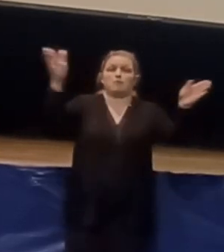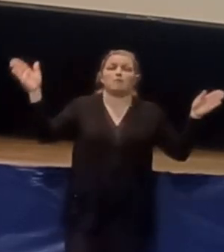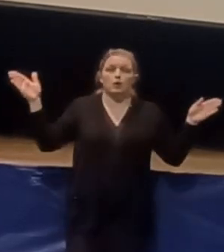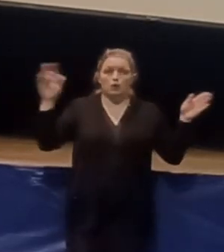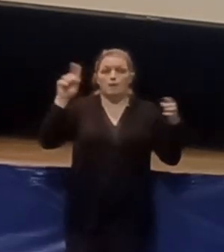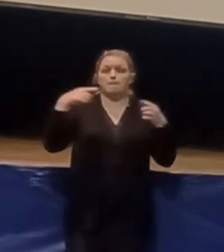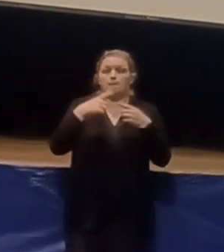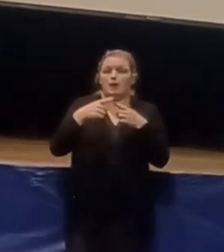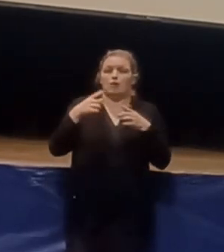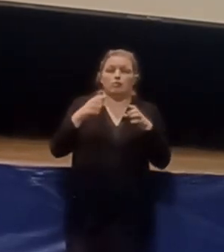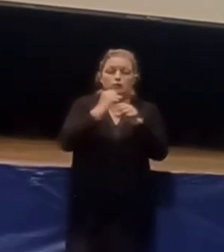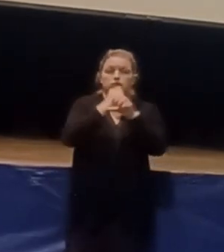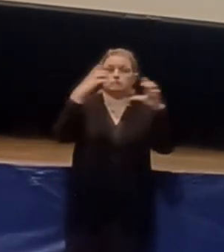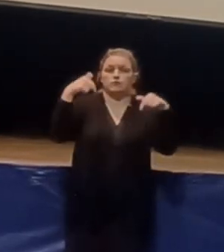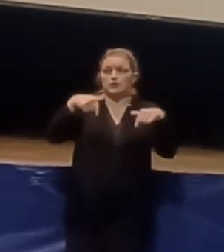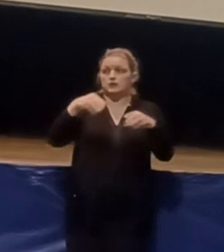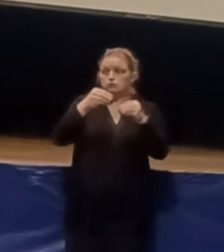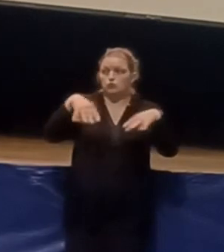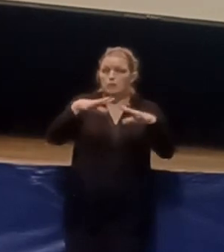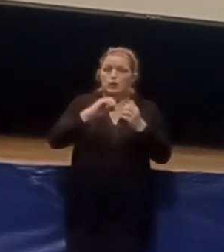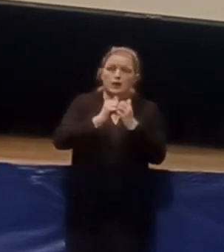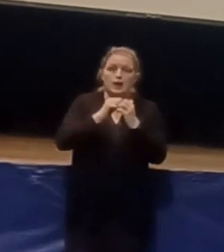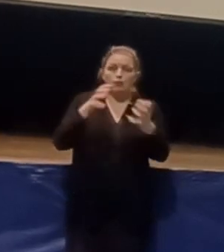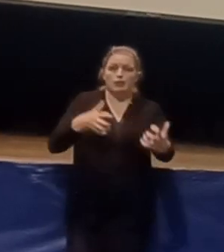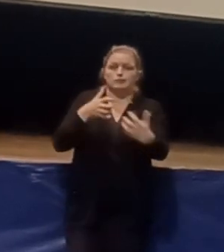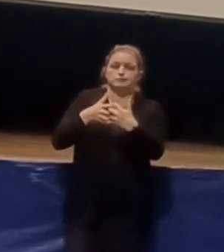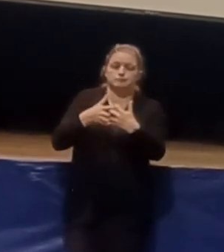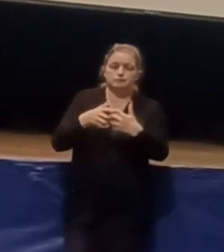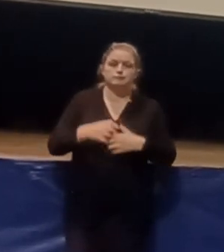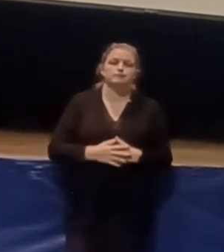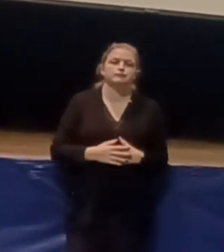the disposition of this property and how that will work.